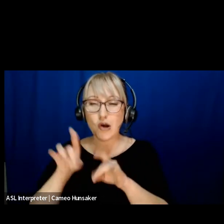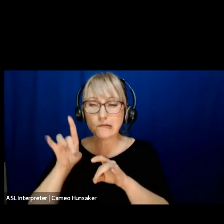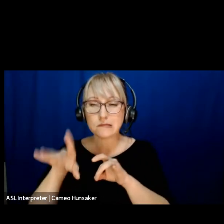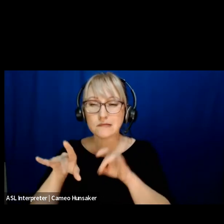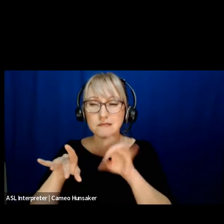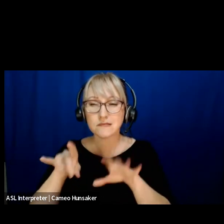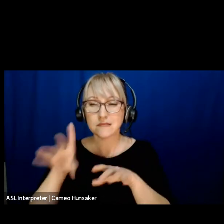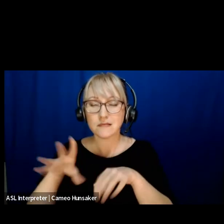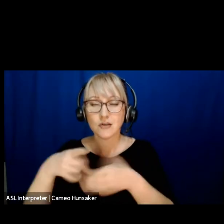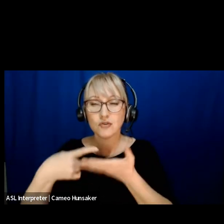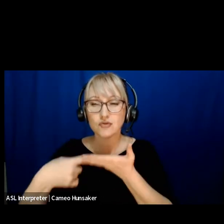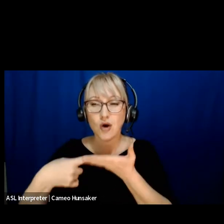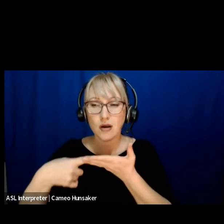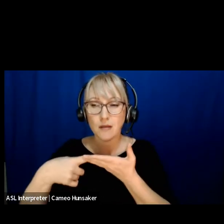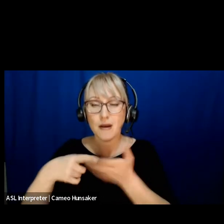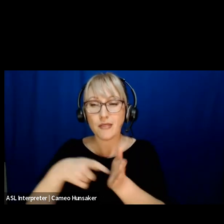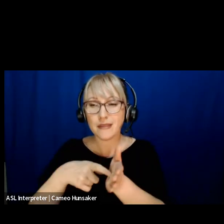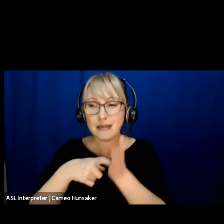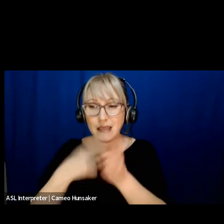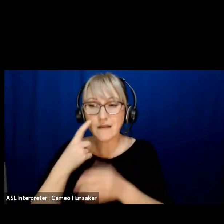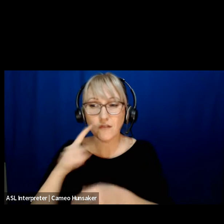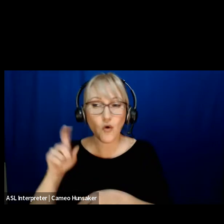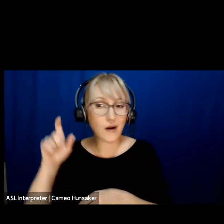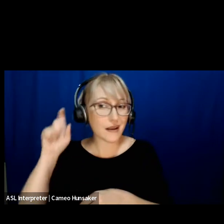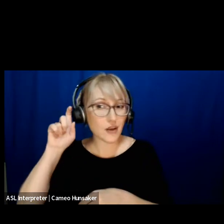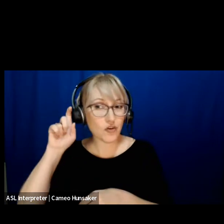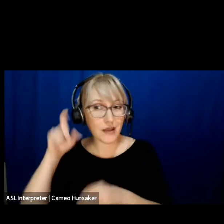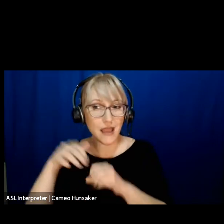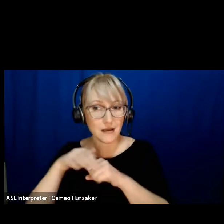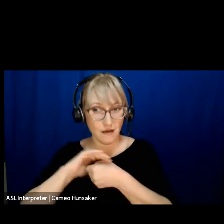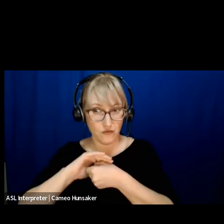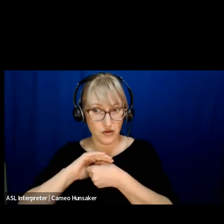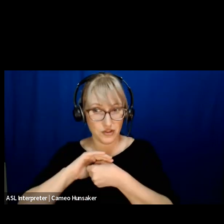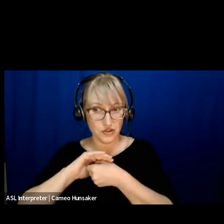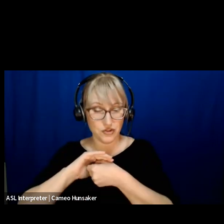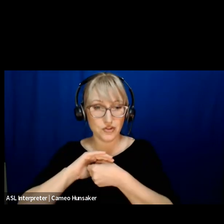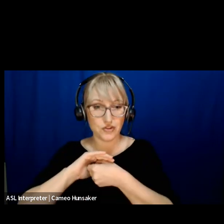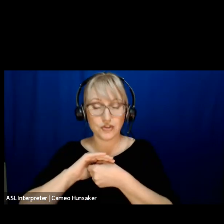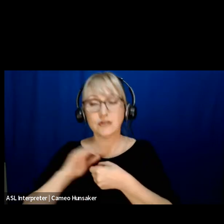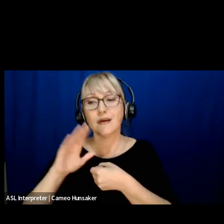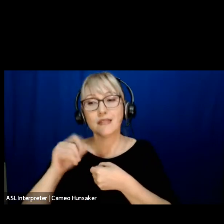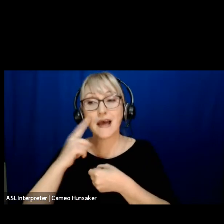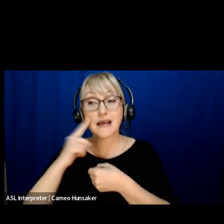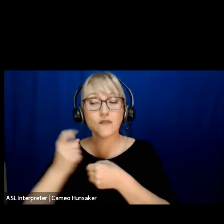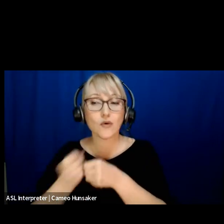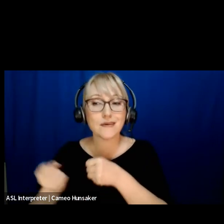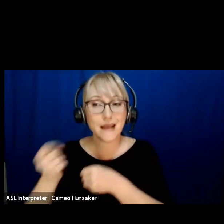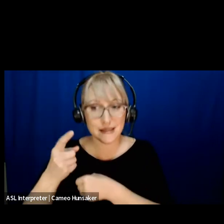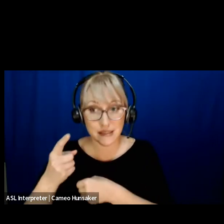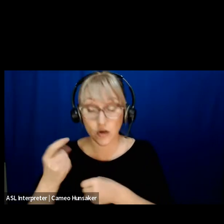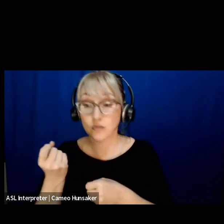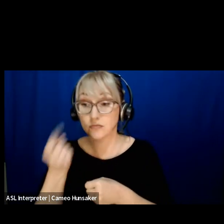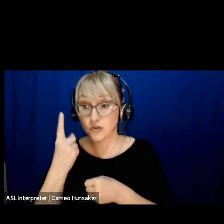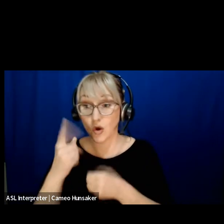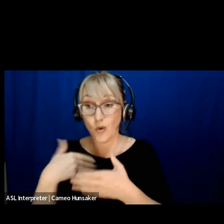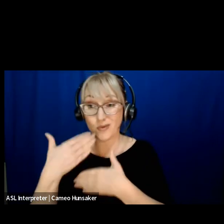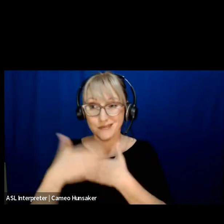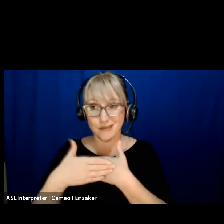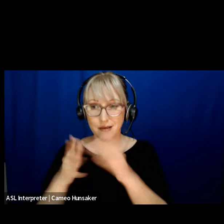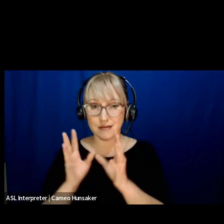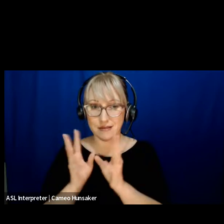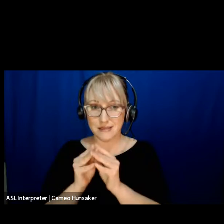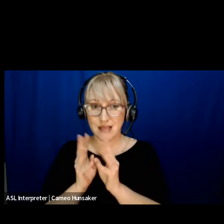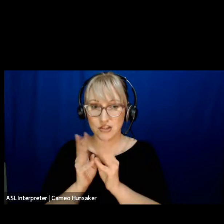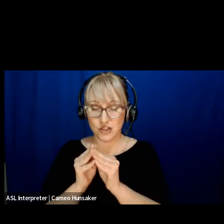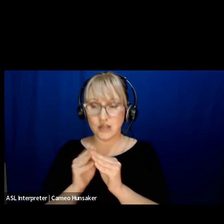for hearing aid coverage. But that is for next year. So next session, we will watch